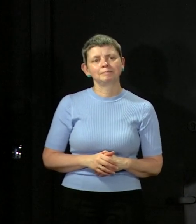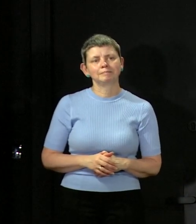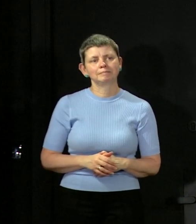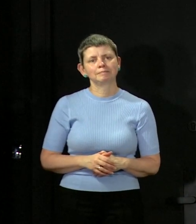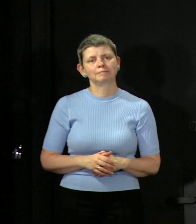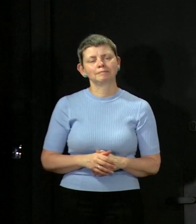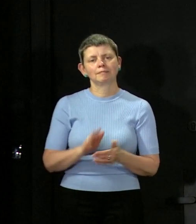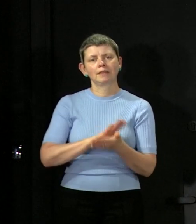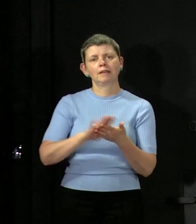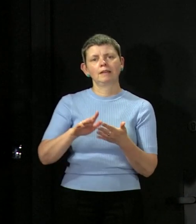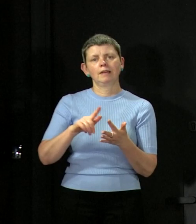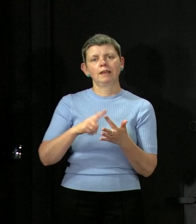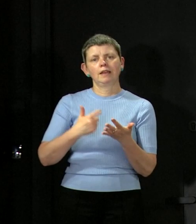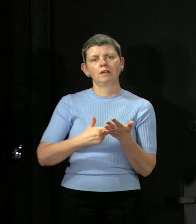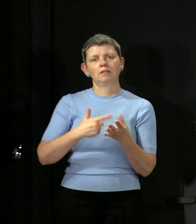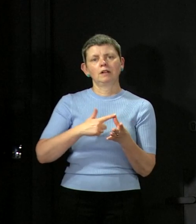Ball from the Herald.